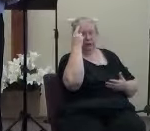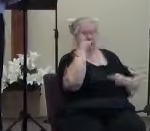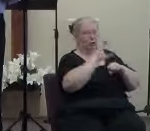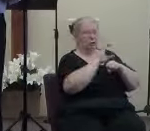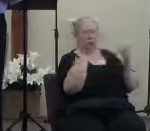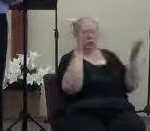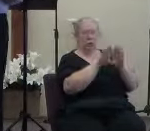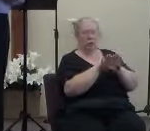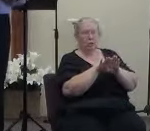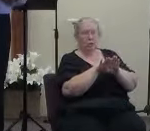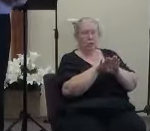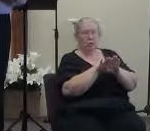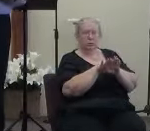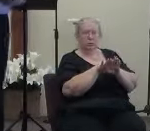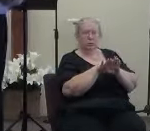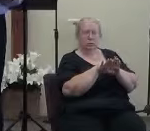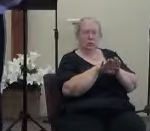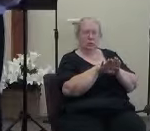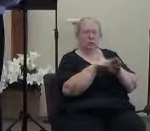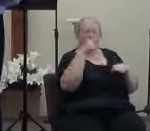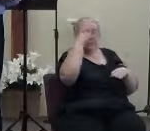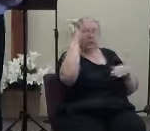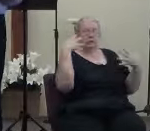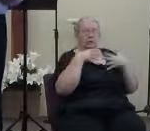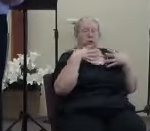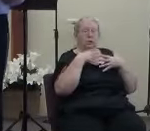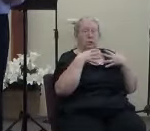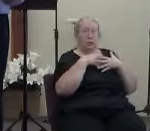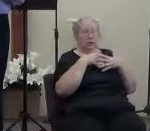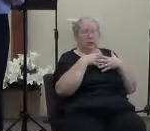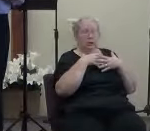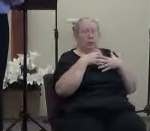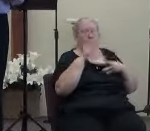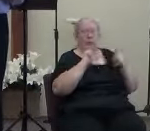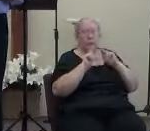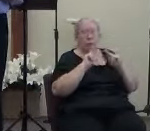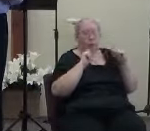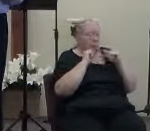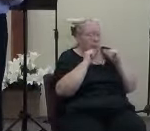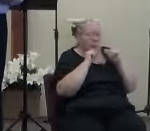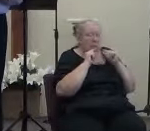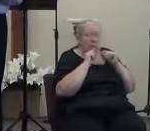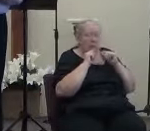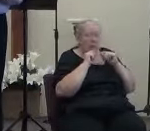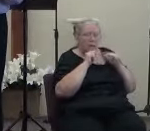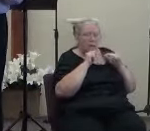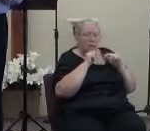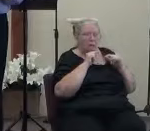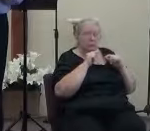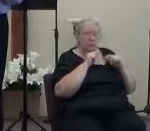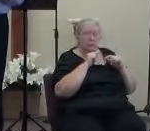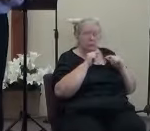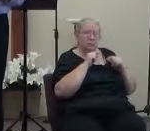because they're afraid that finger pointing, that malicious talk's going to happen after we leave here. There's no room for it, guys and gals.